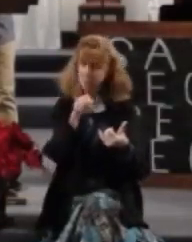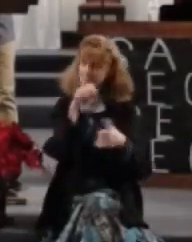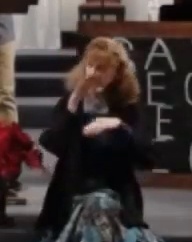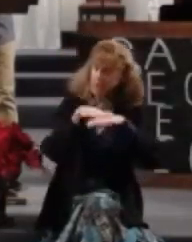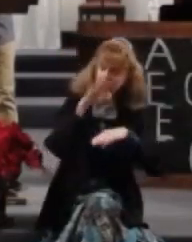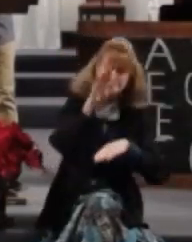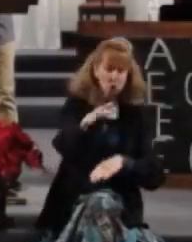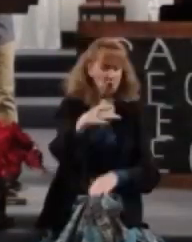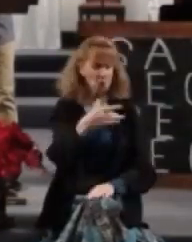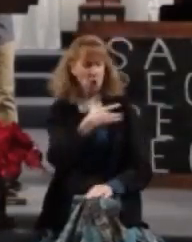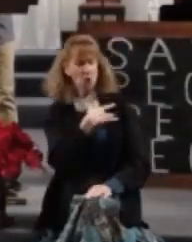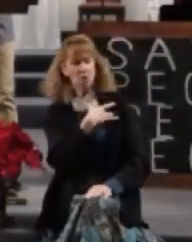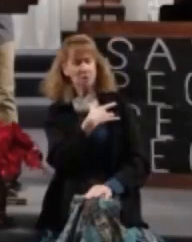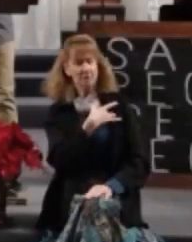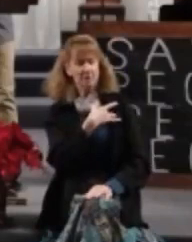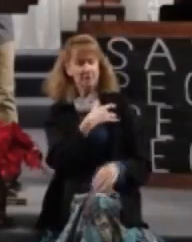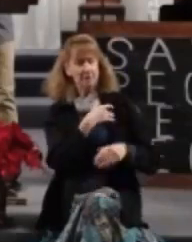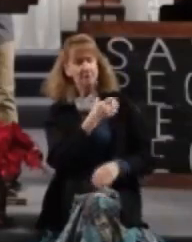your hearts.